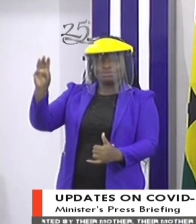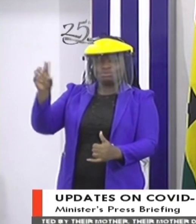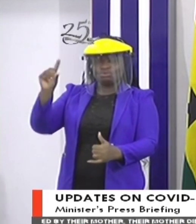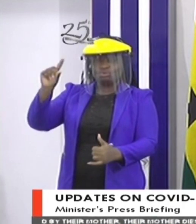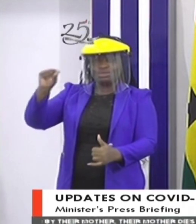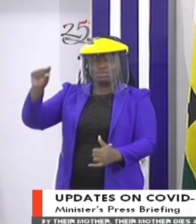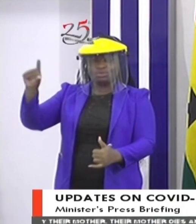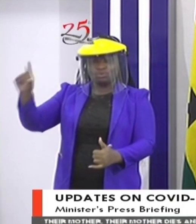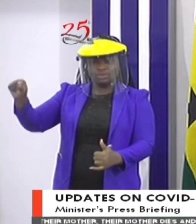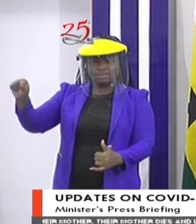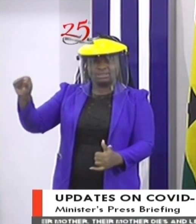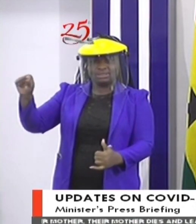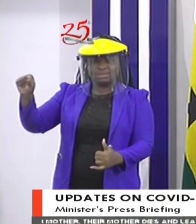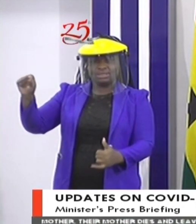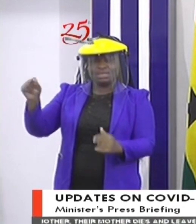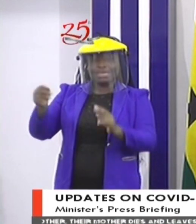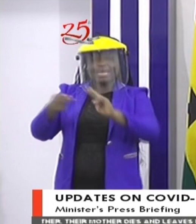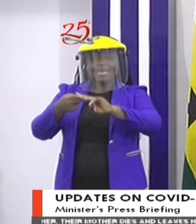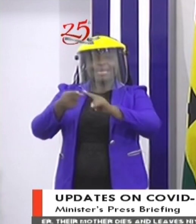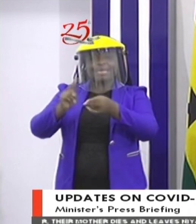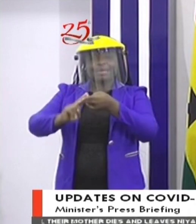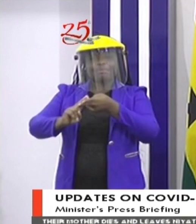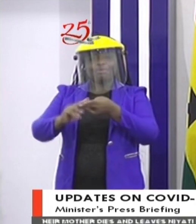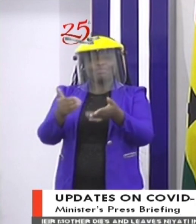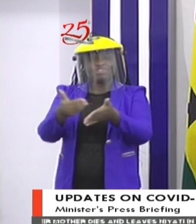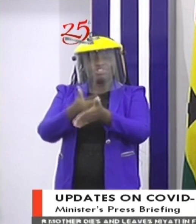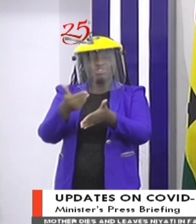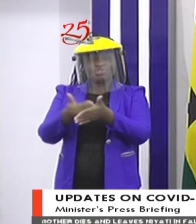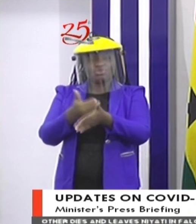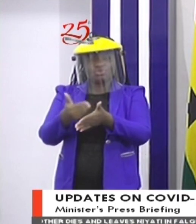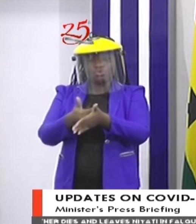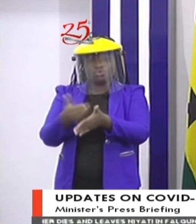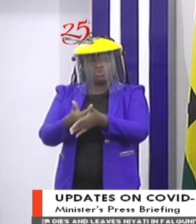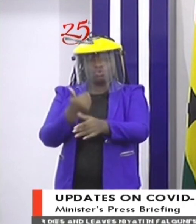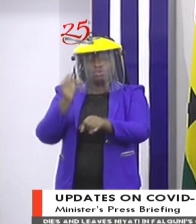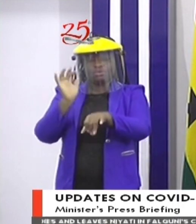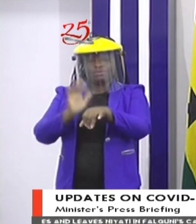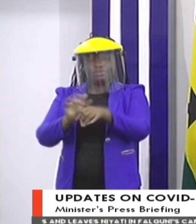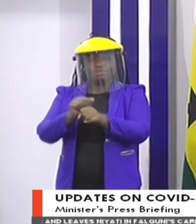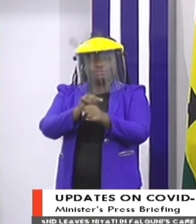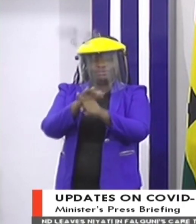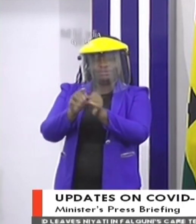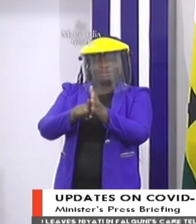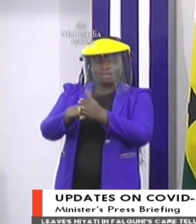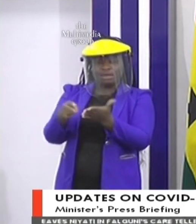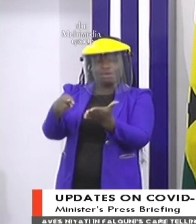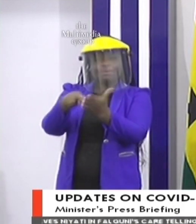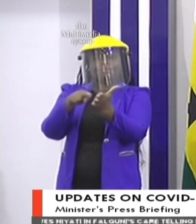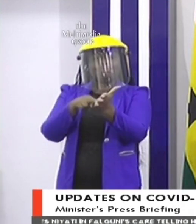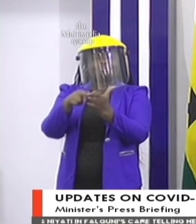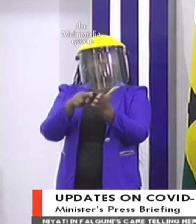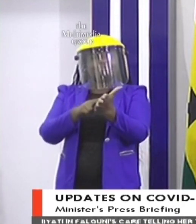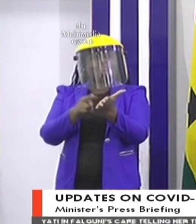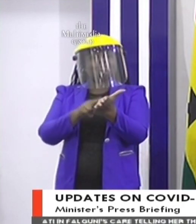2020. The total number of new cases that have been reported